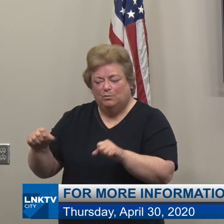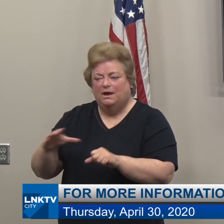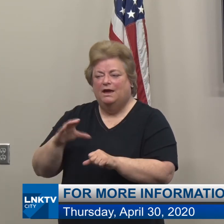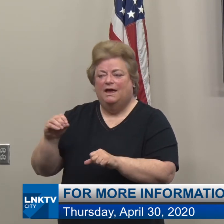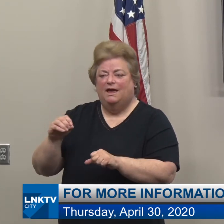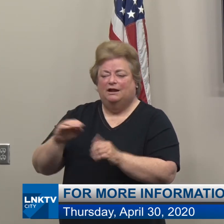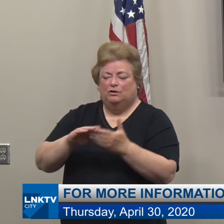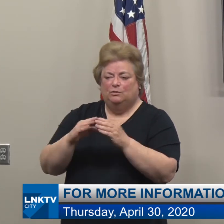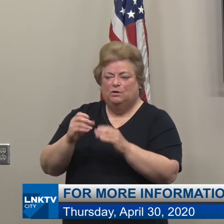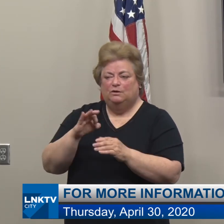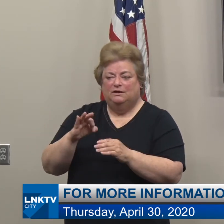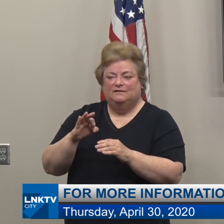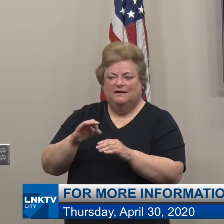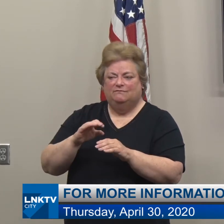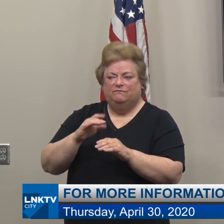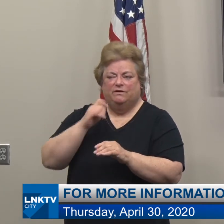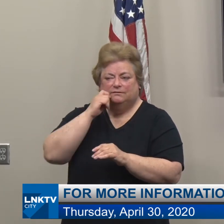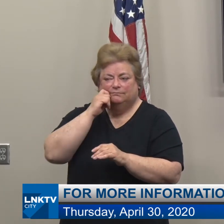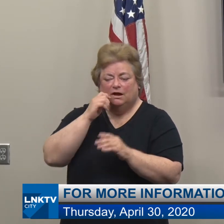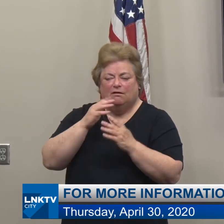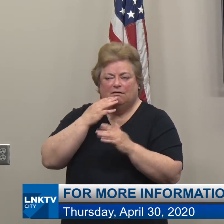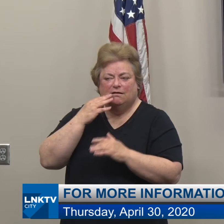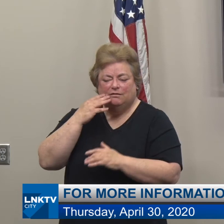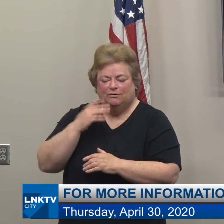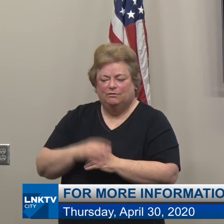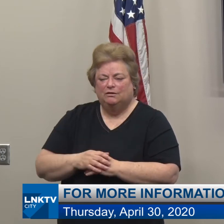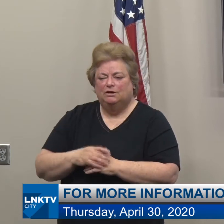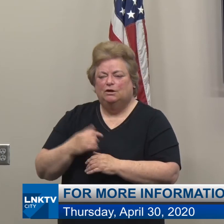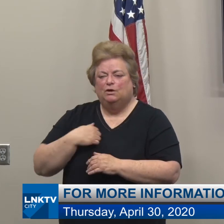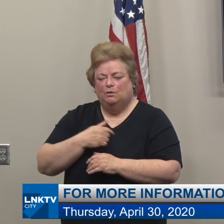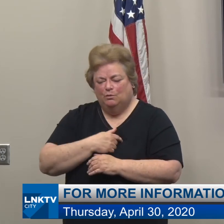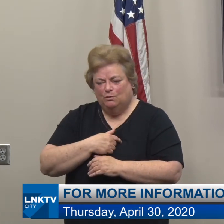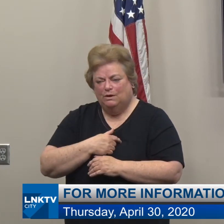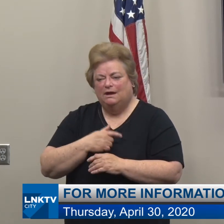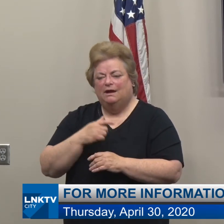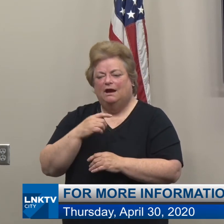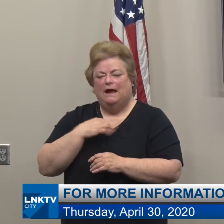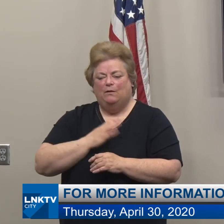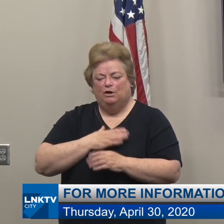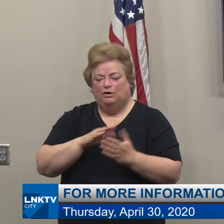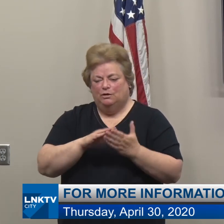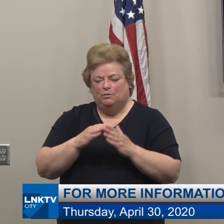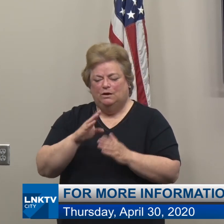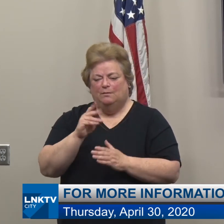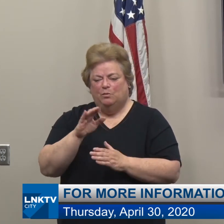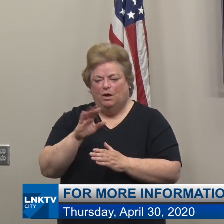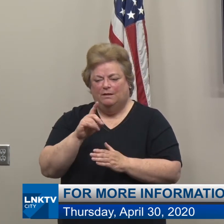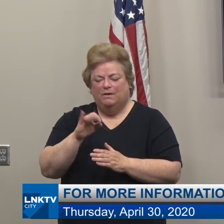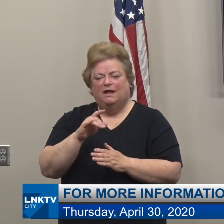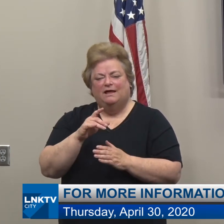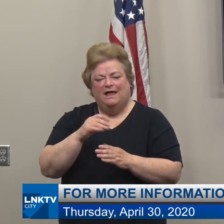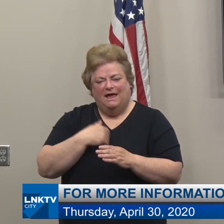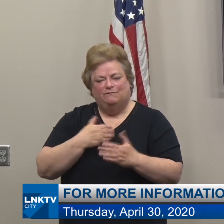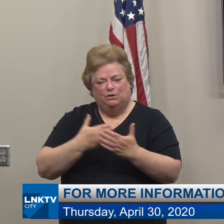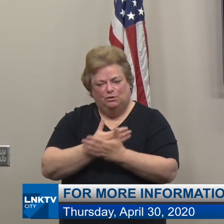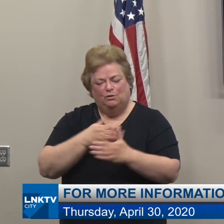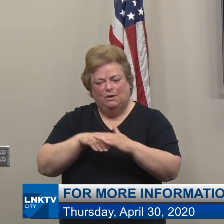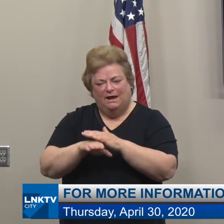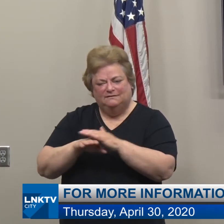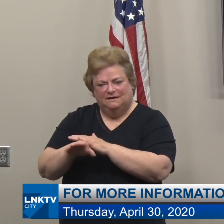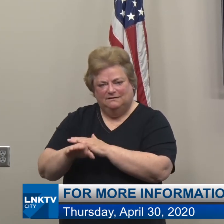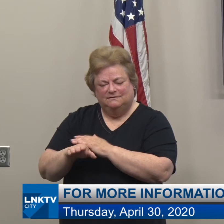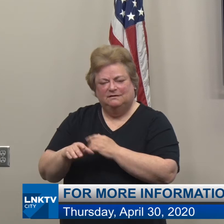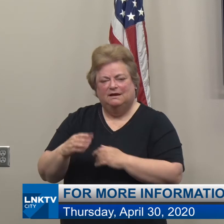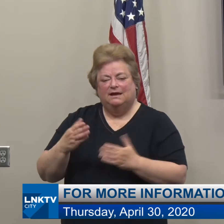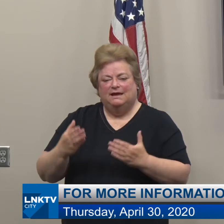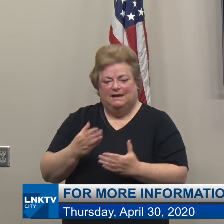color. Here at the city, we are grateful to our community broadband partners for providing new offerings to address this vital community need.